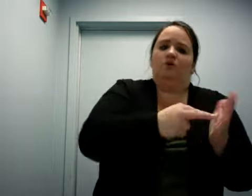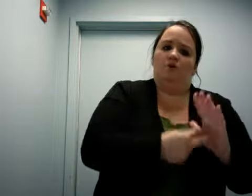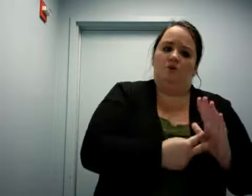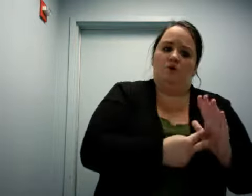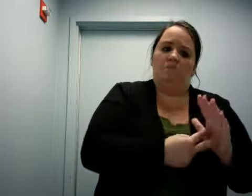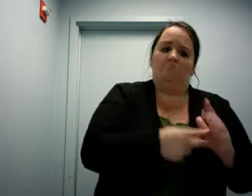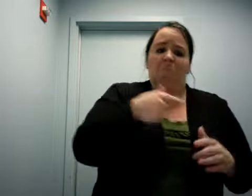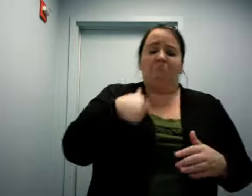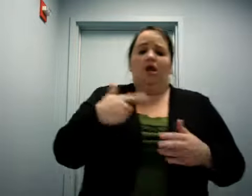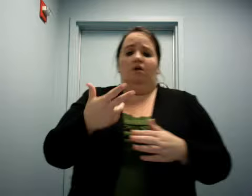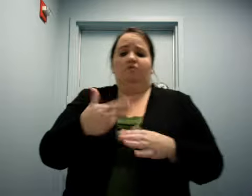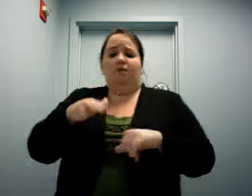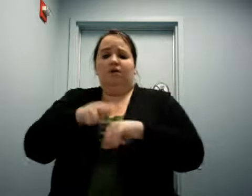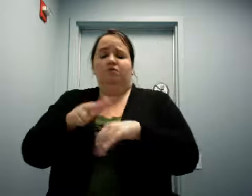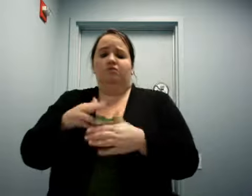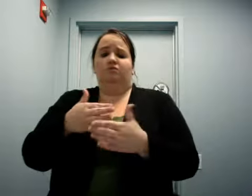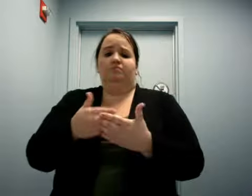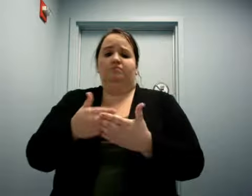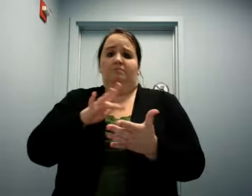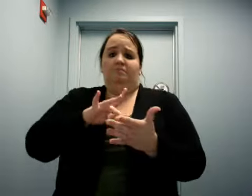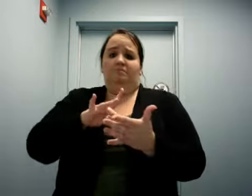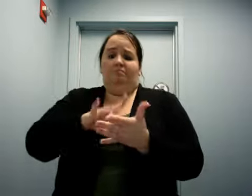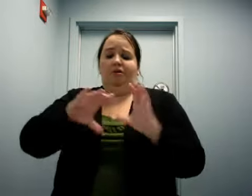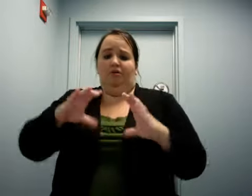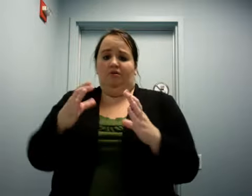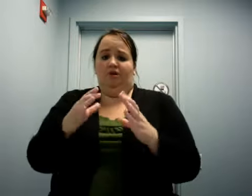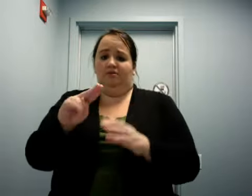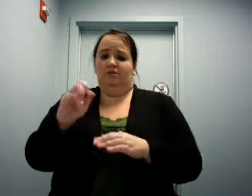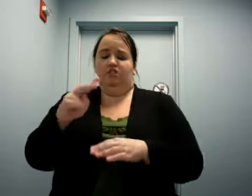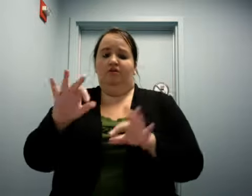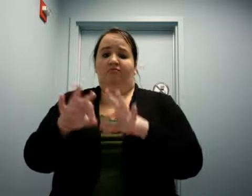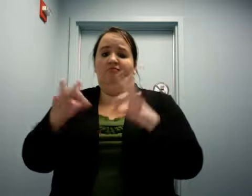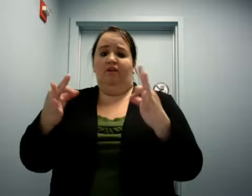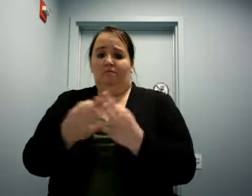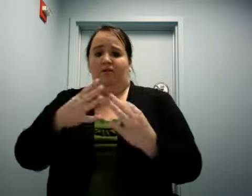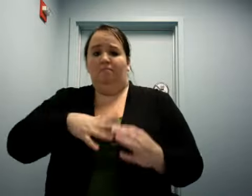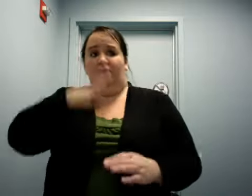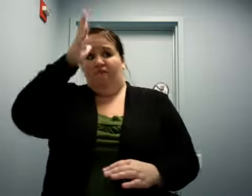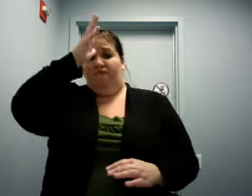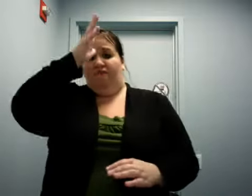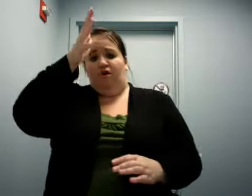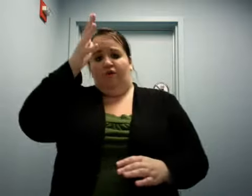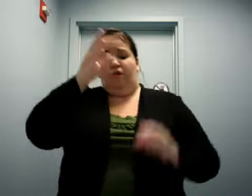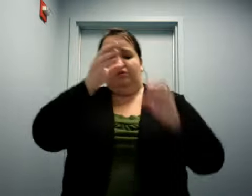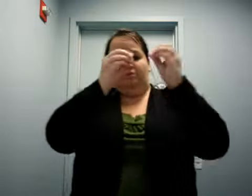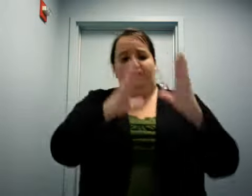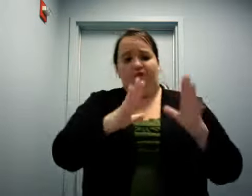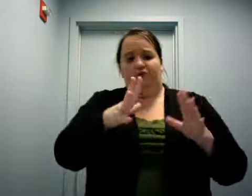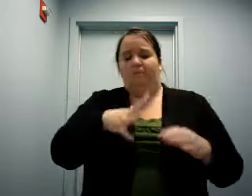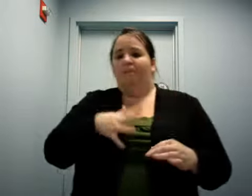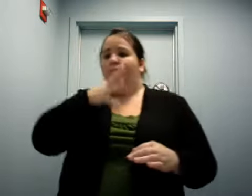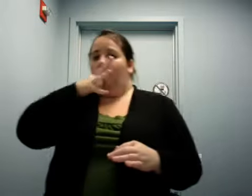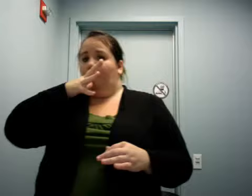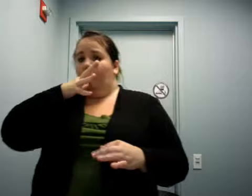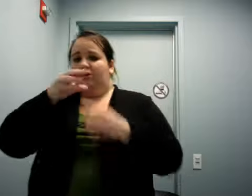middle class Nigerian family. My father was a professor. My mother was an administrator. And so we had,